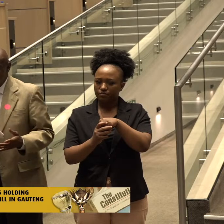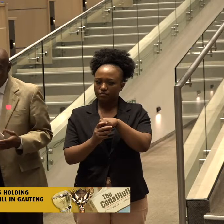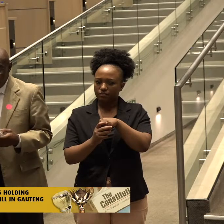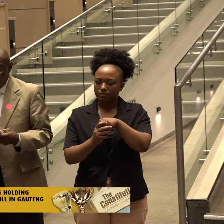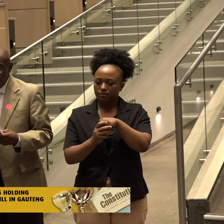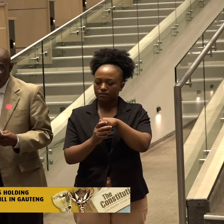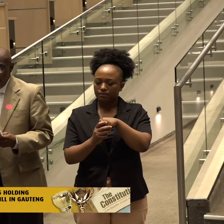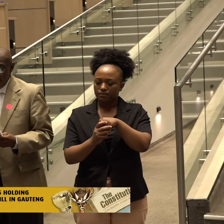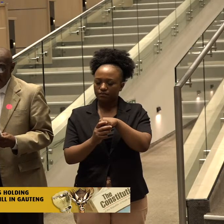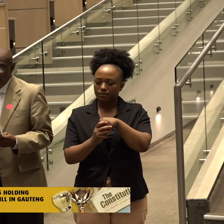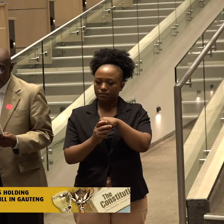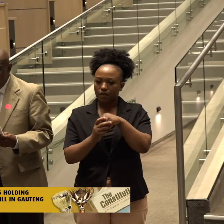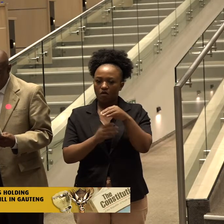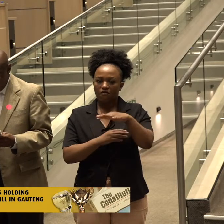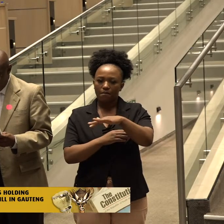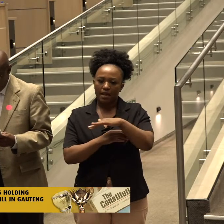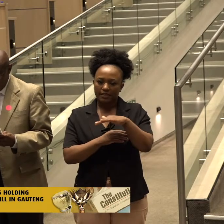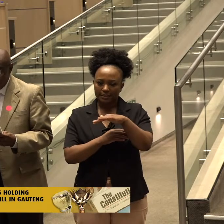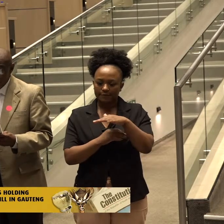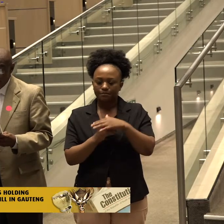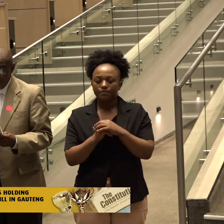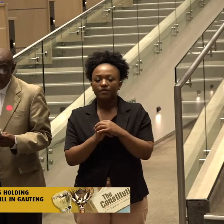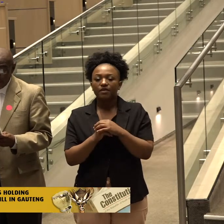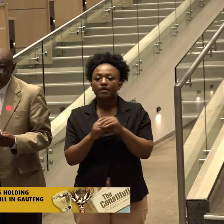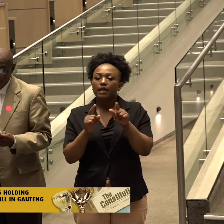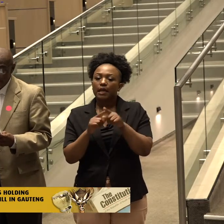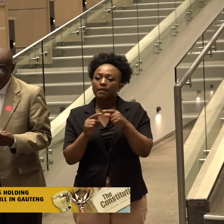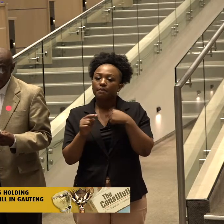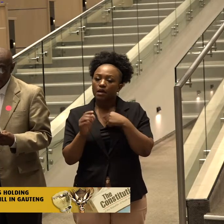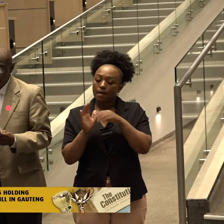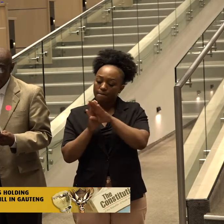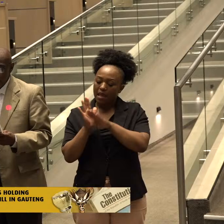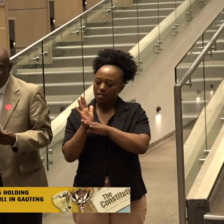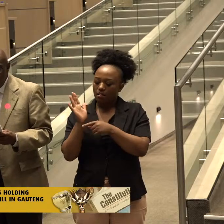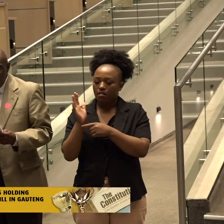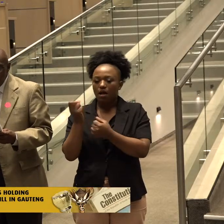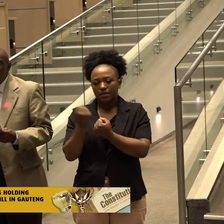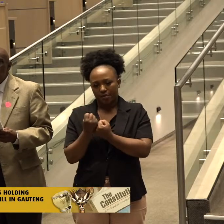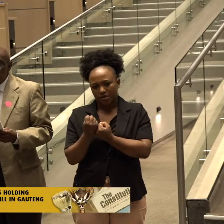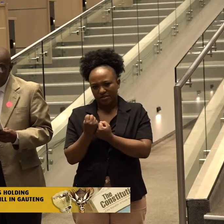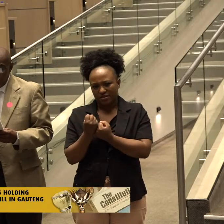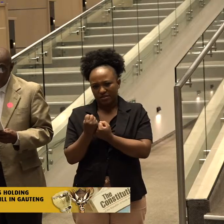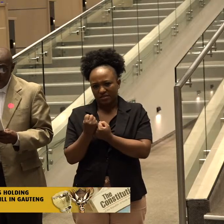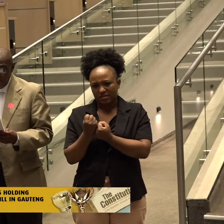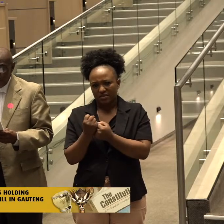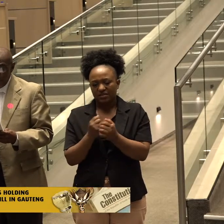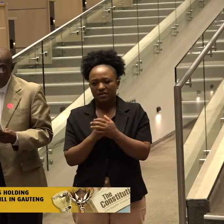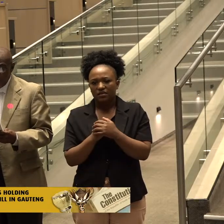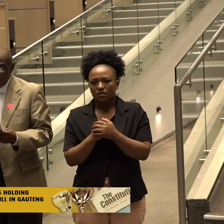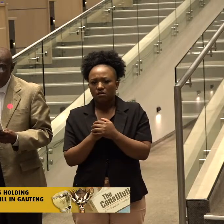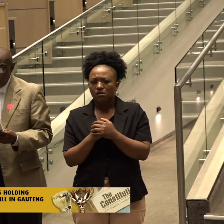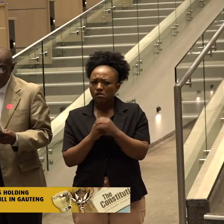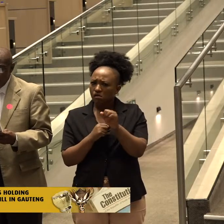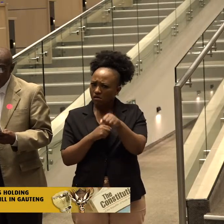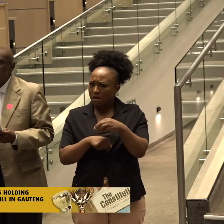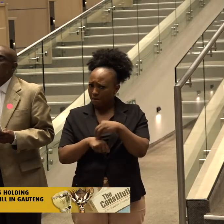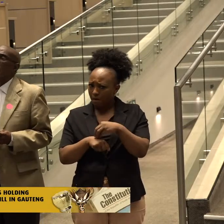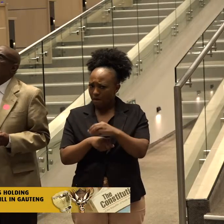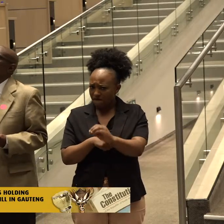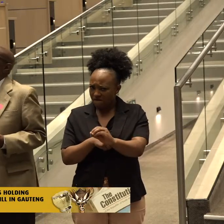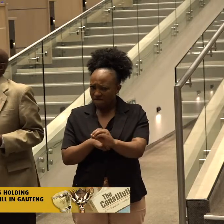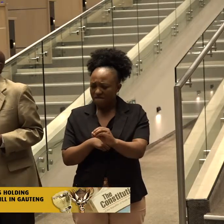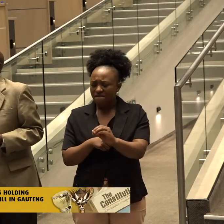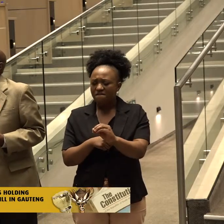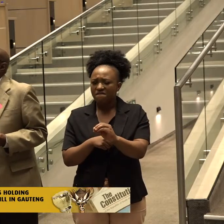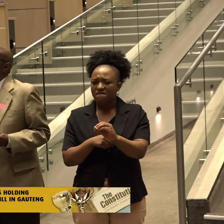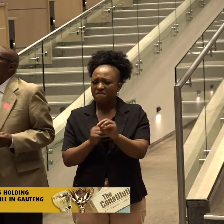place and I also support the bill we we have a problem where